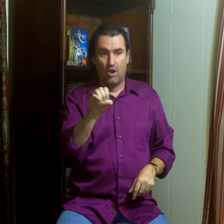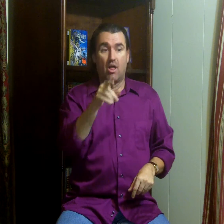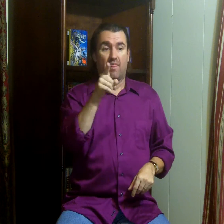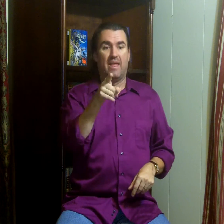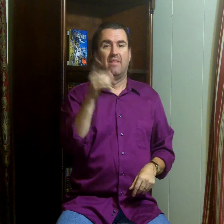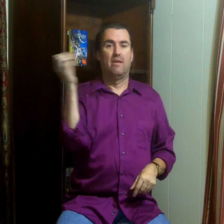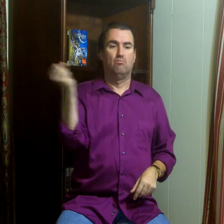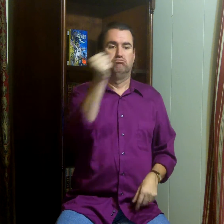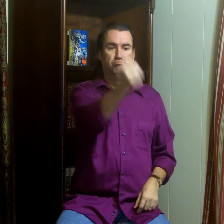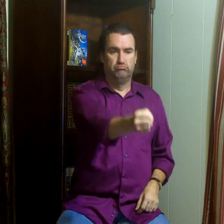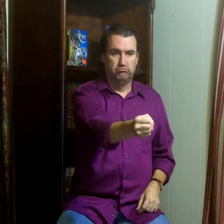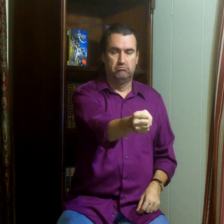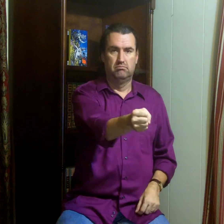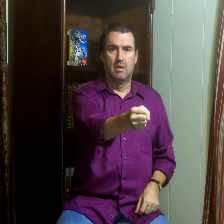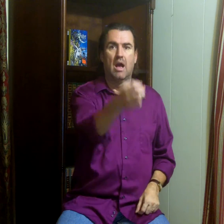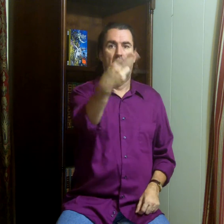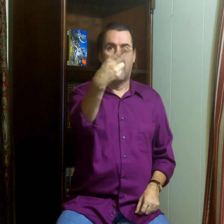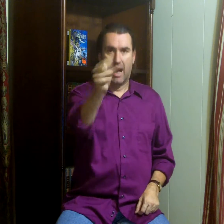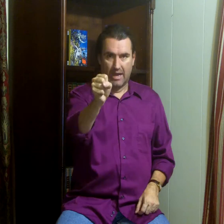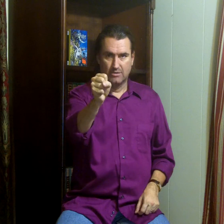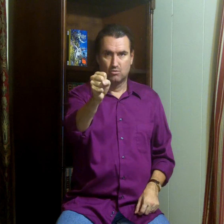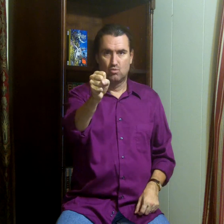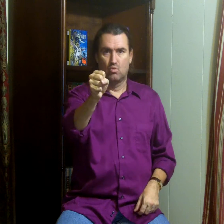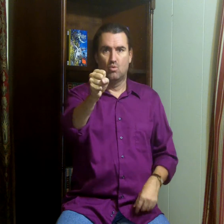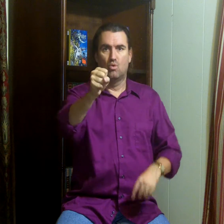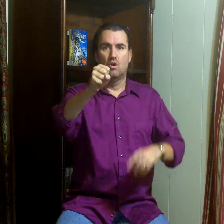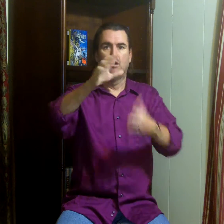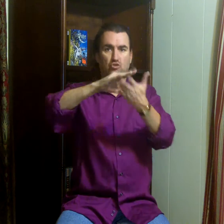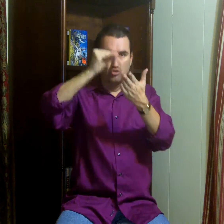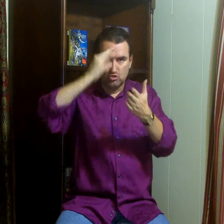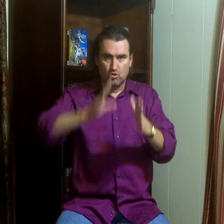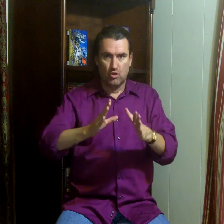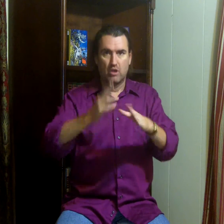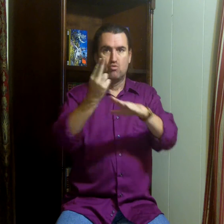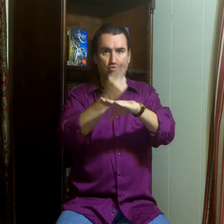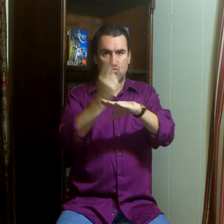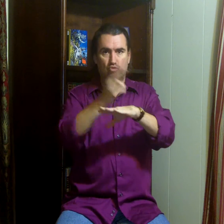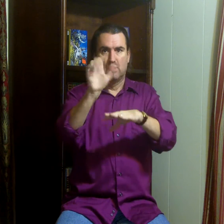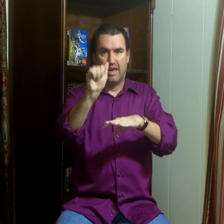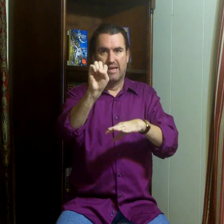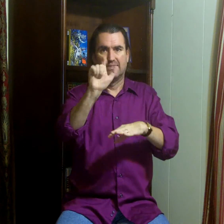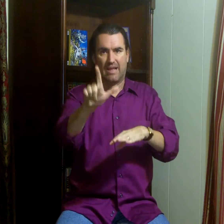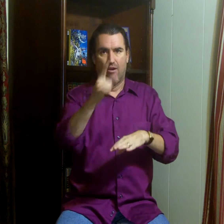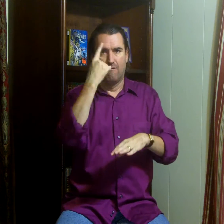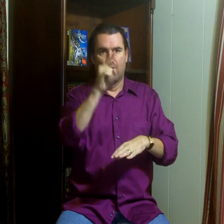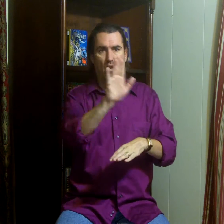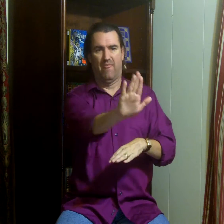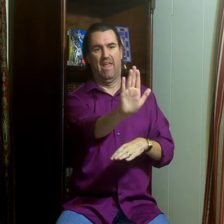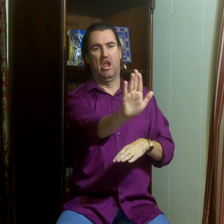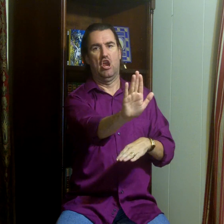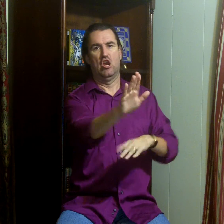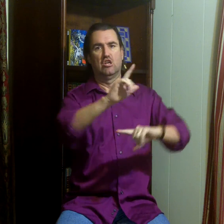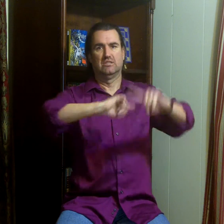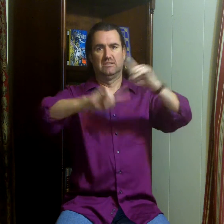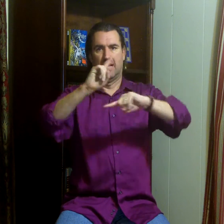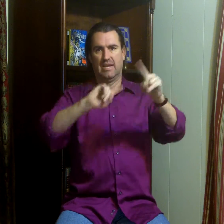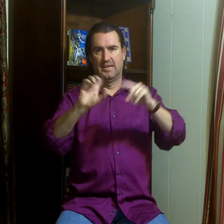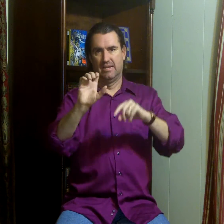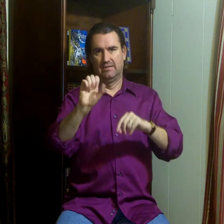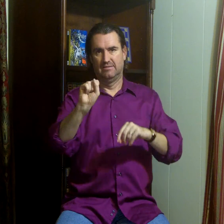high school signer who uses ASL as their signing style. So that's important to note, because you want to know that